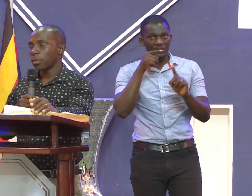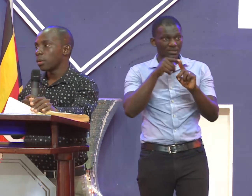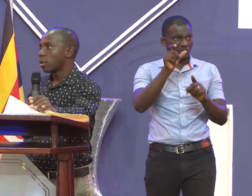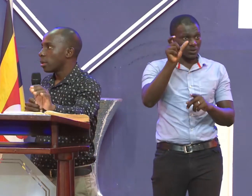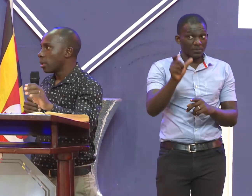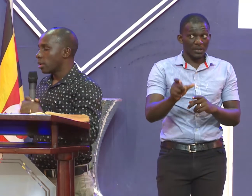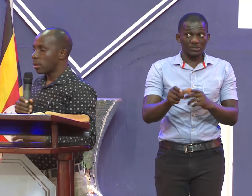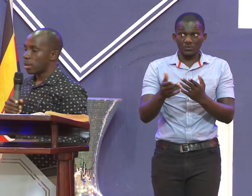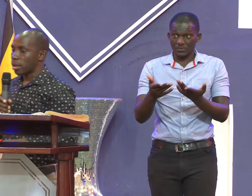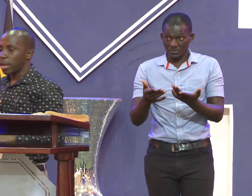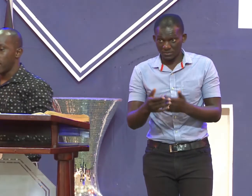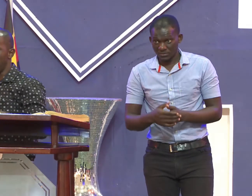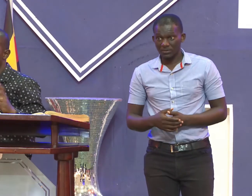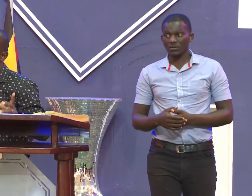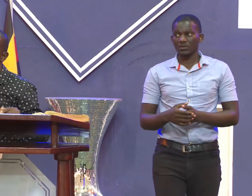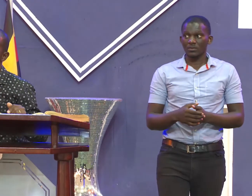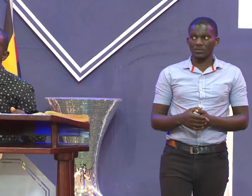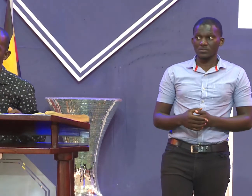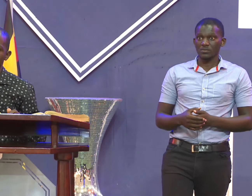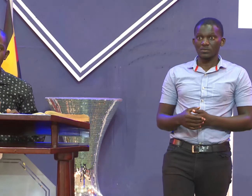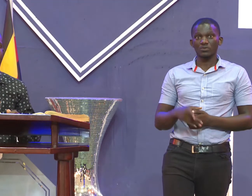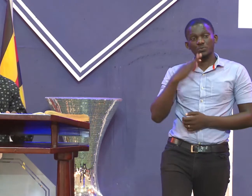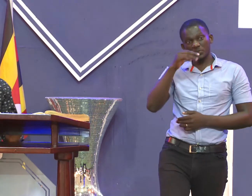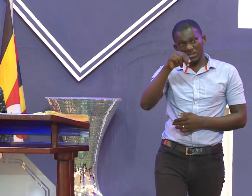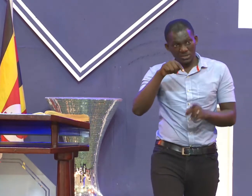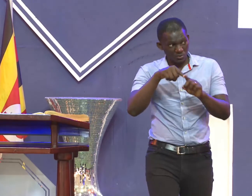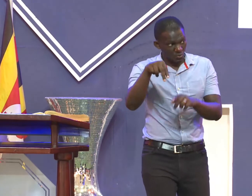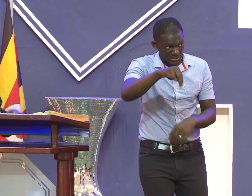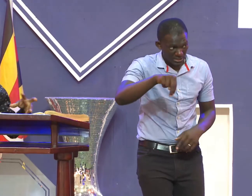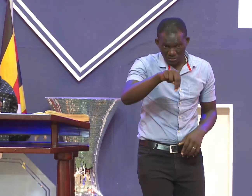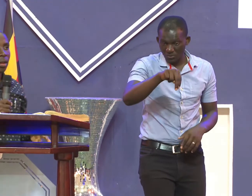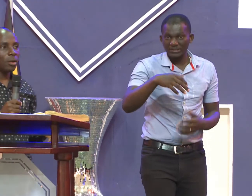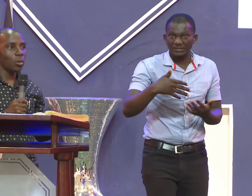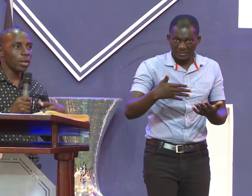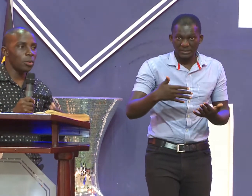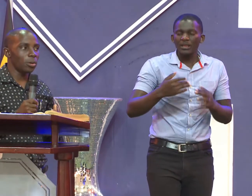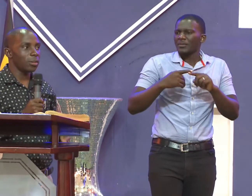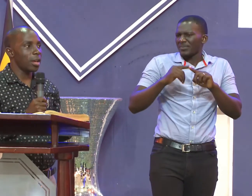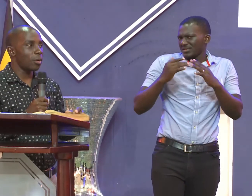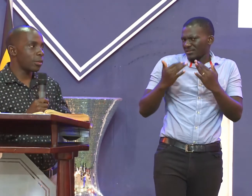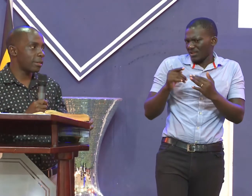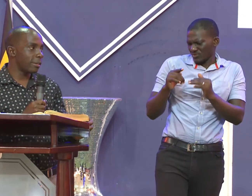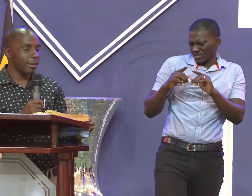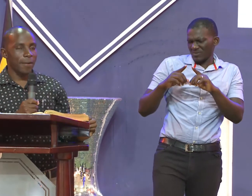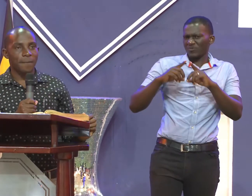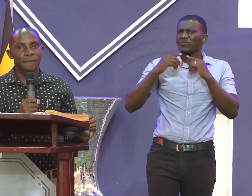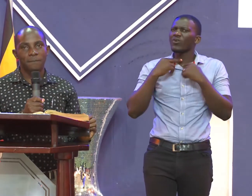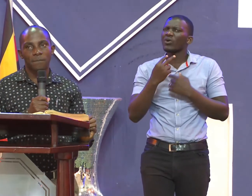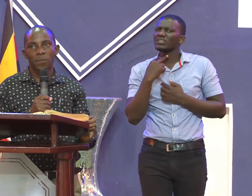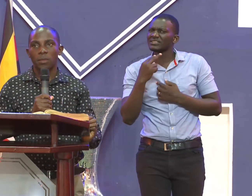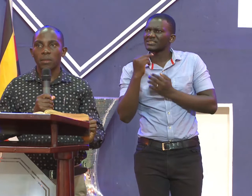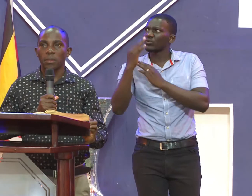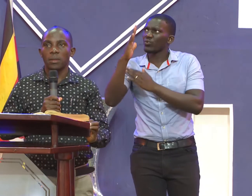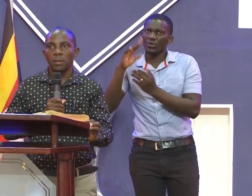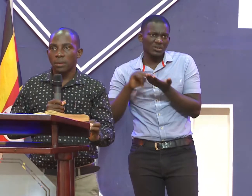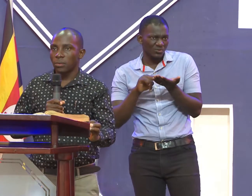he was speaking to someone, say he was speaking to a nation, but this